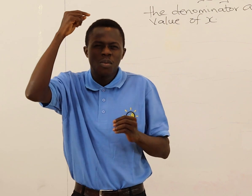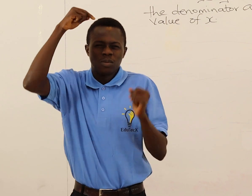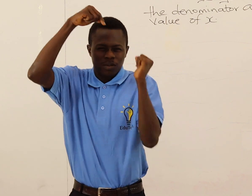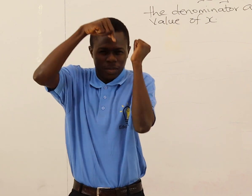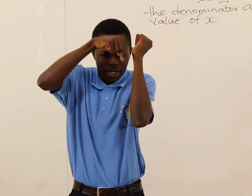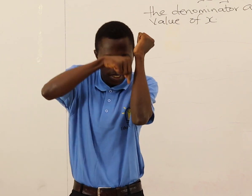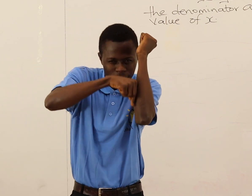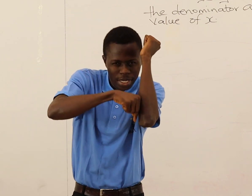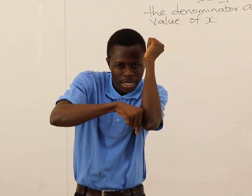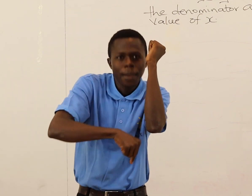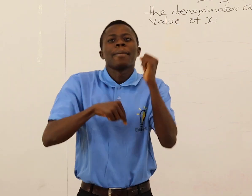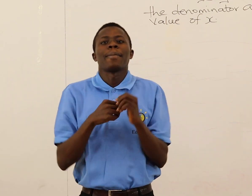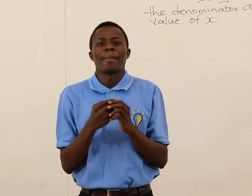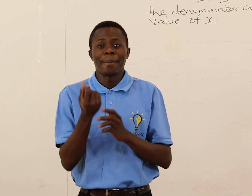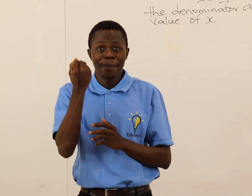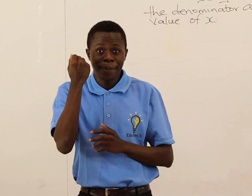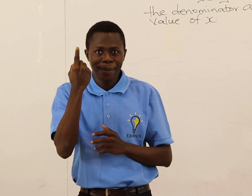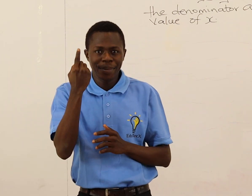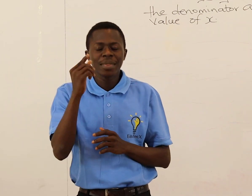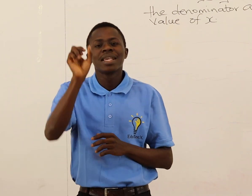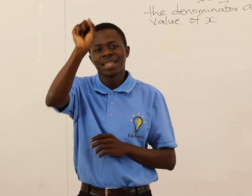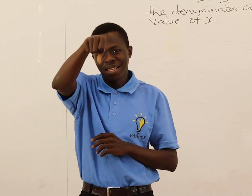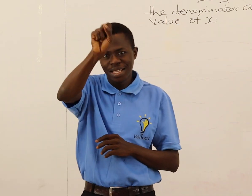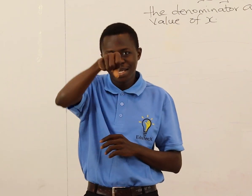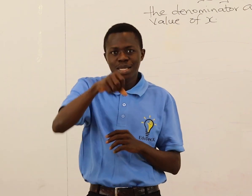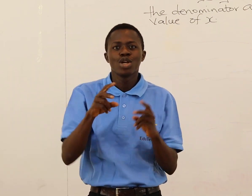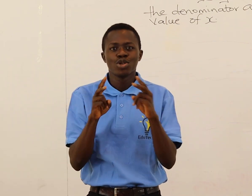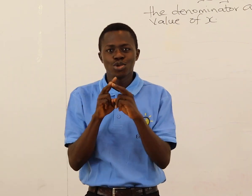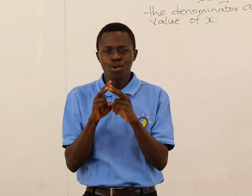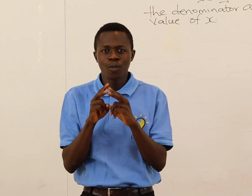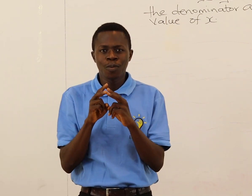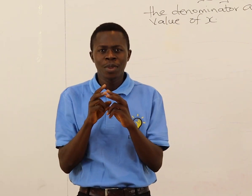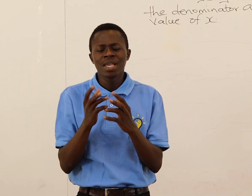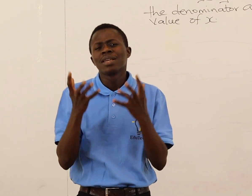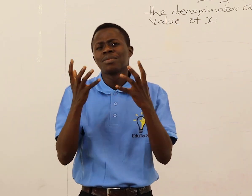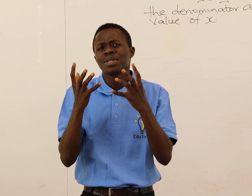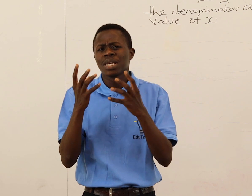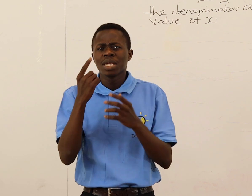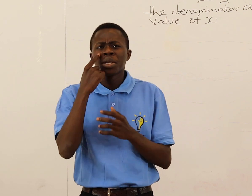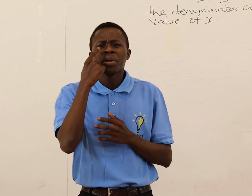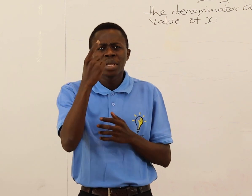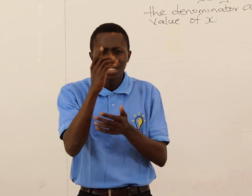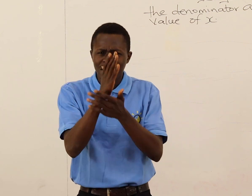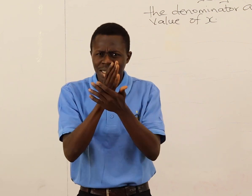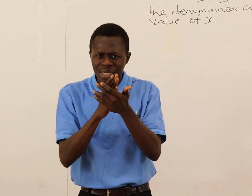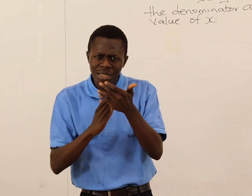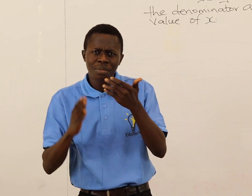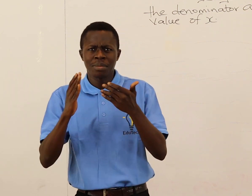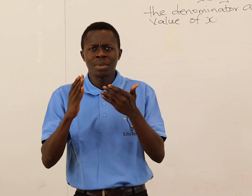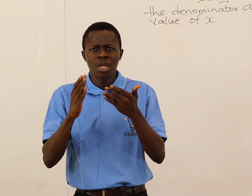Also, to gain deep understanding on whatever we are discussing. So, I would want us to take a look at